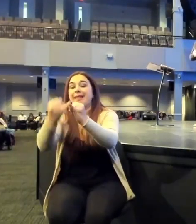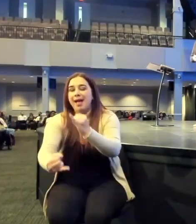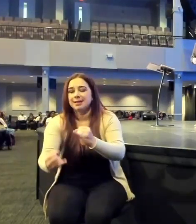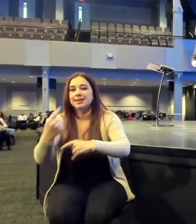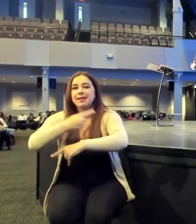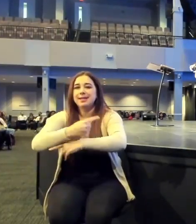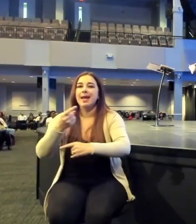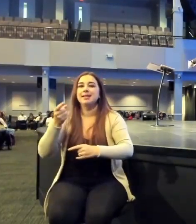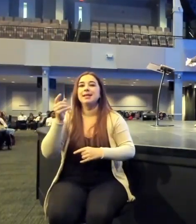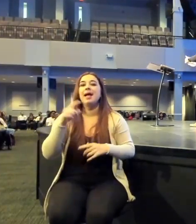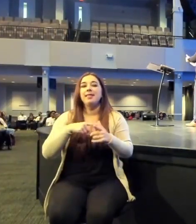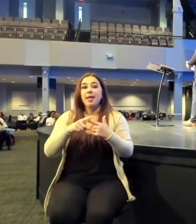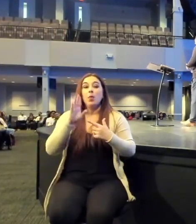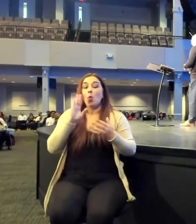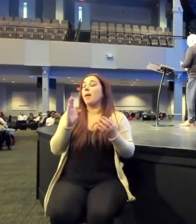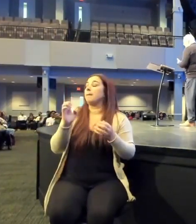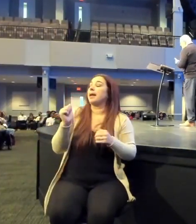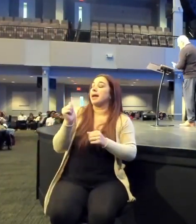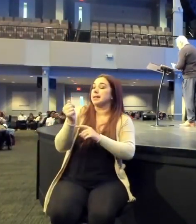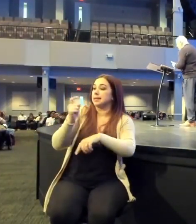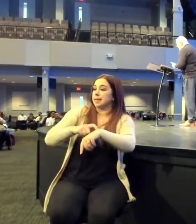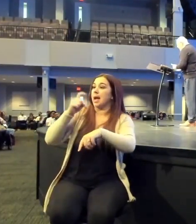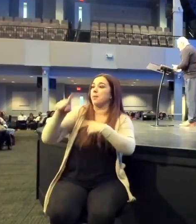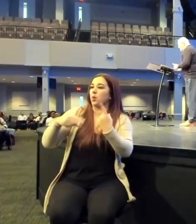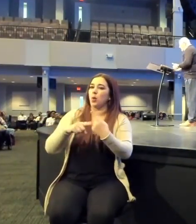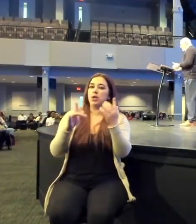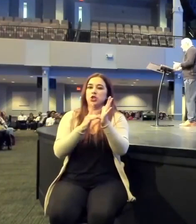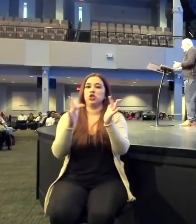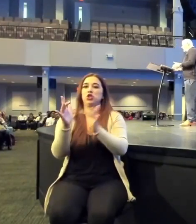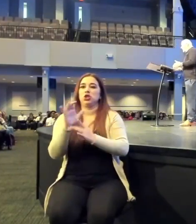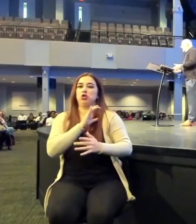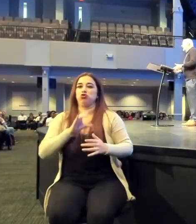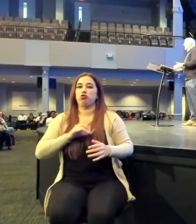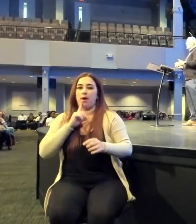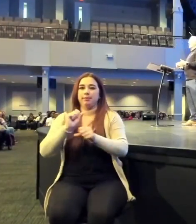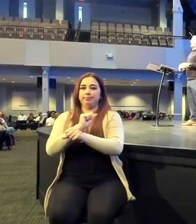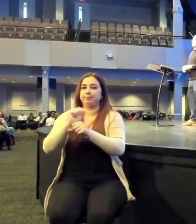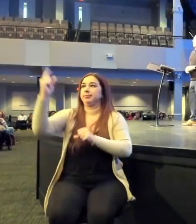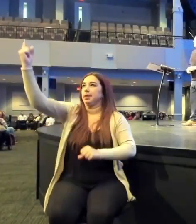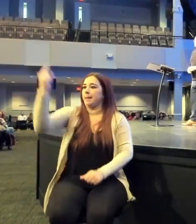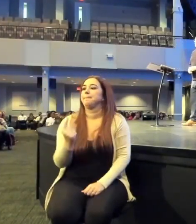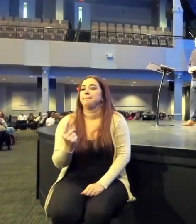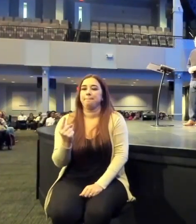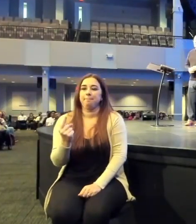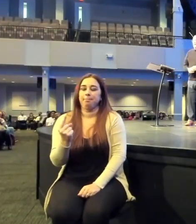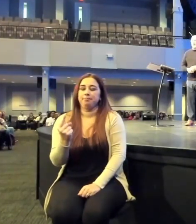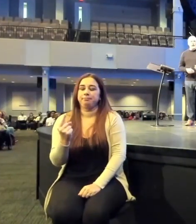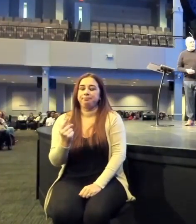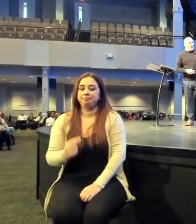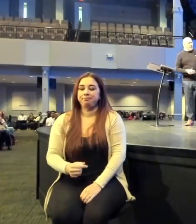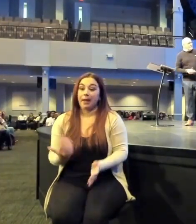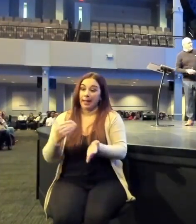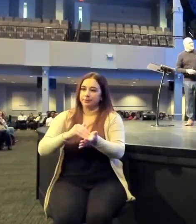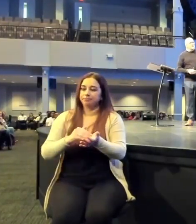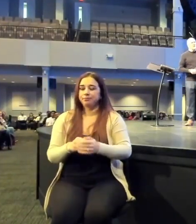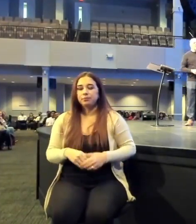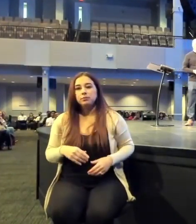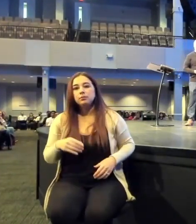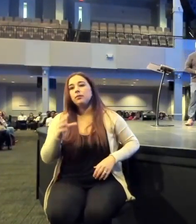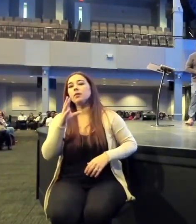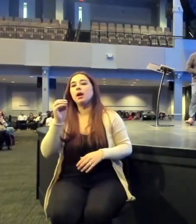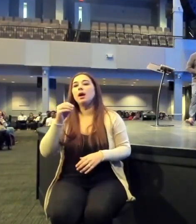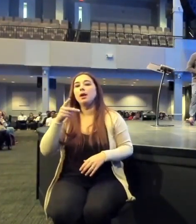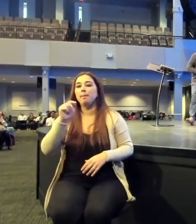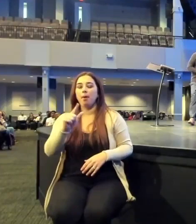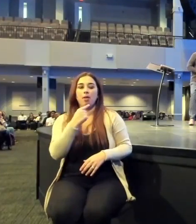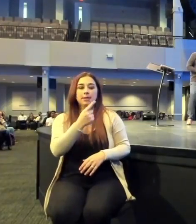last days, and then there will come the time when Jesus Christ will come back again. And Paul says to Timothy